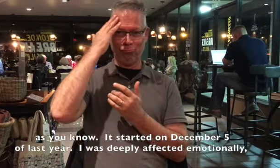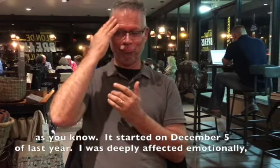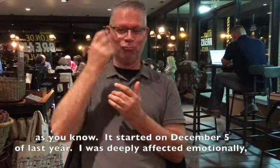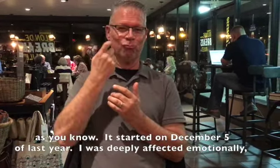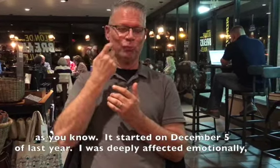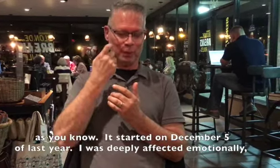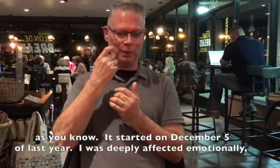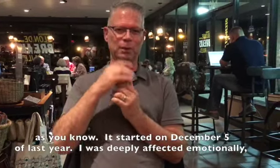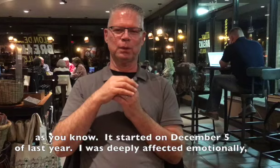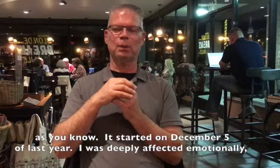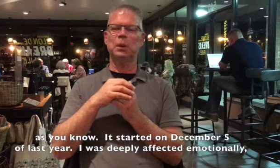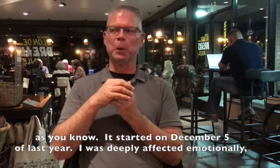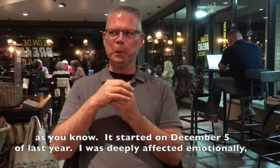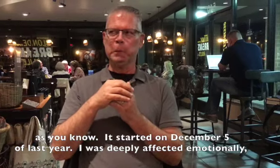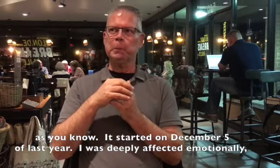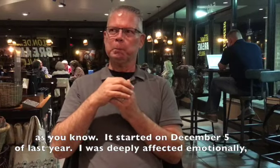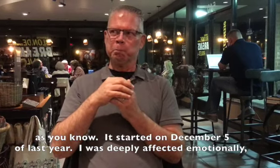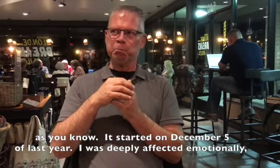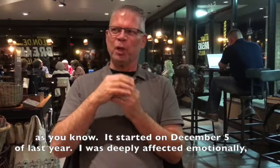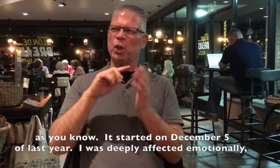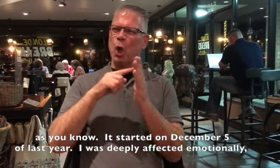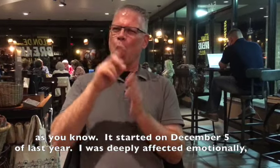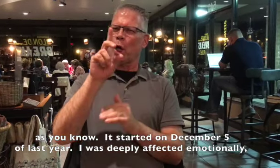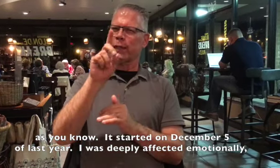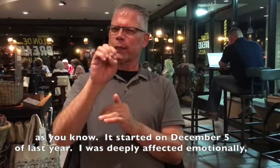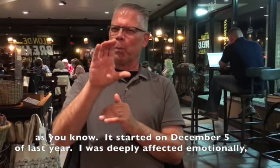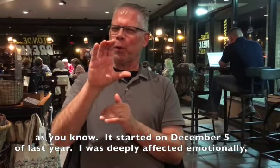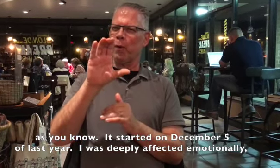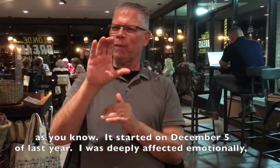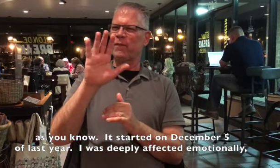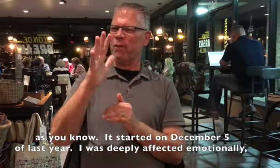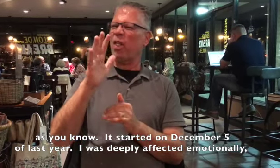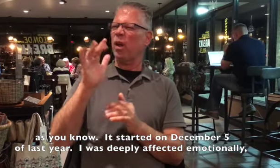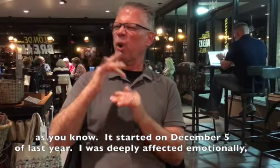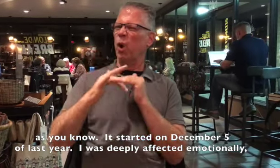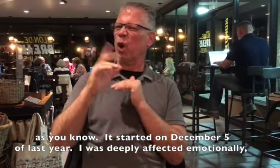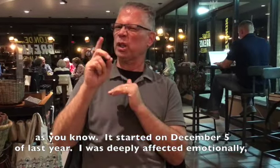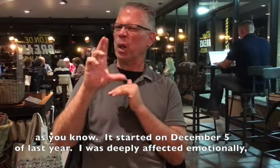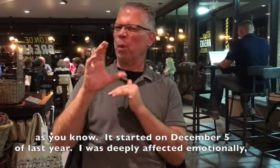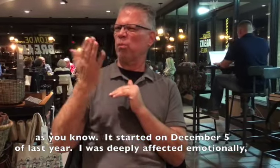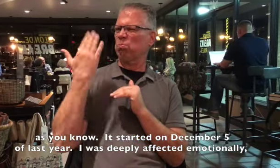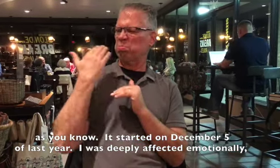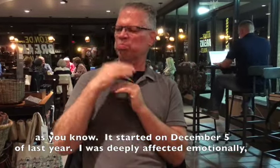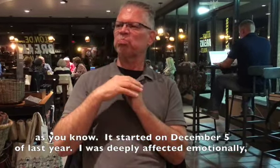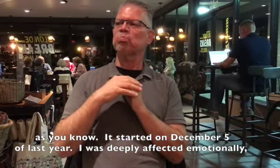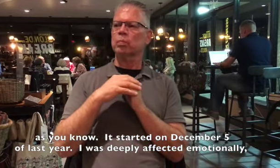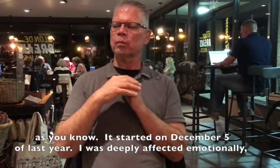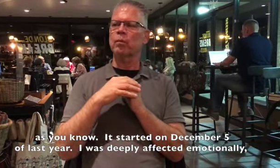You know, it started on December 5th of last year. I was deeply affected emotionally.